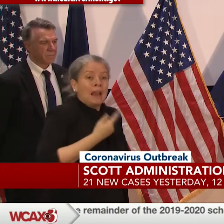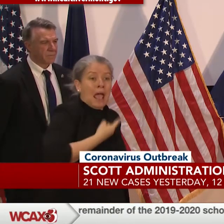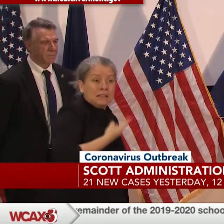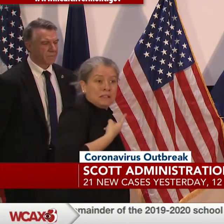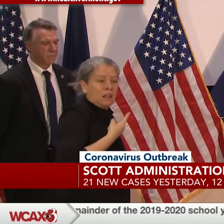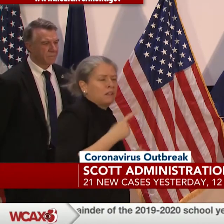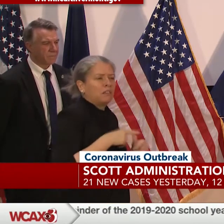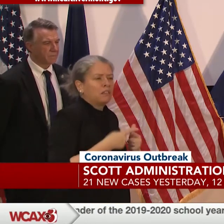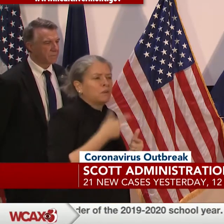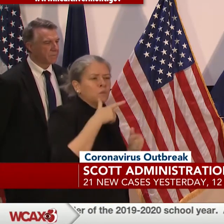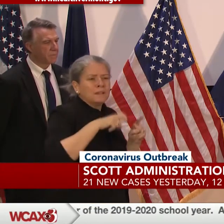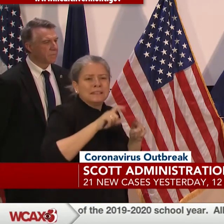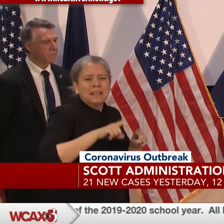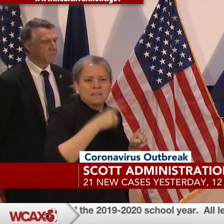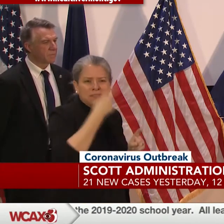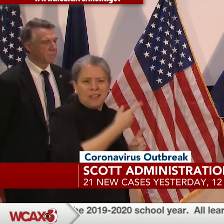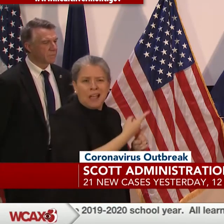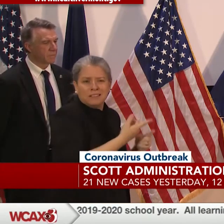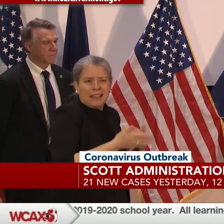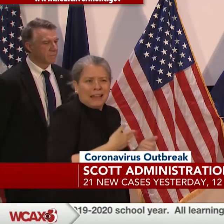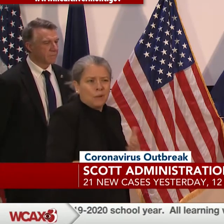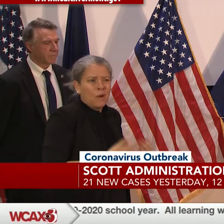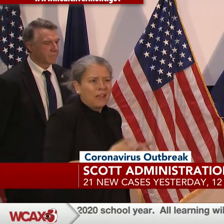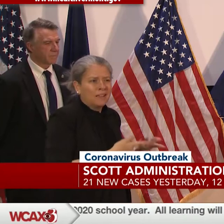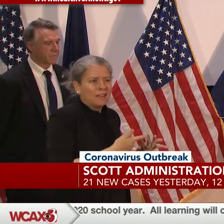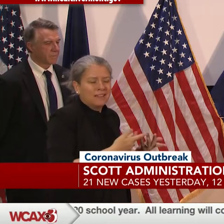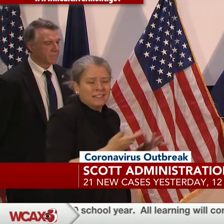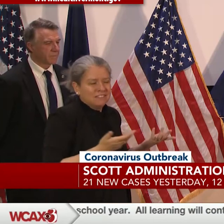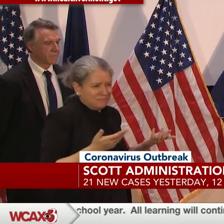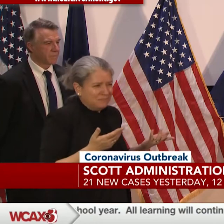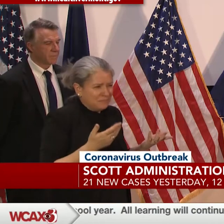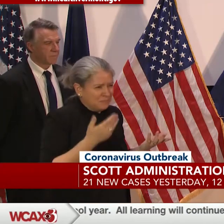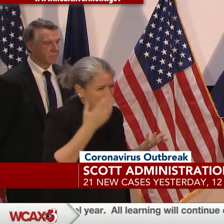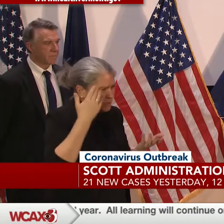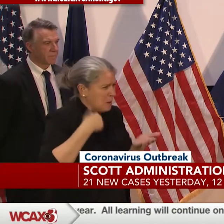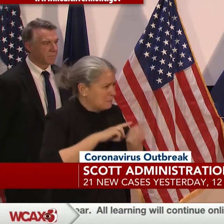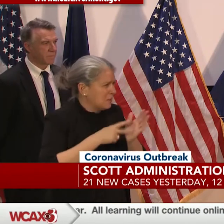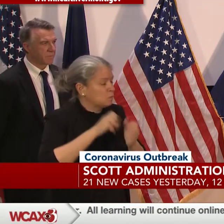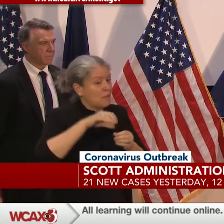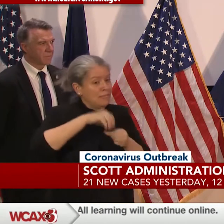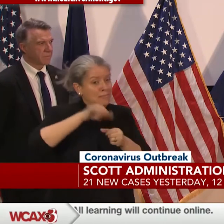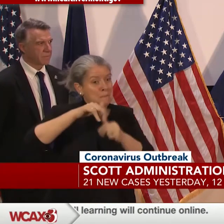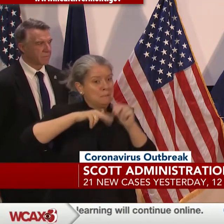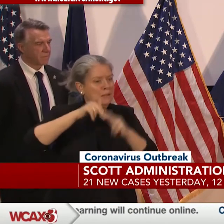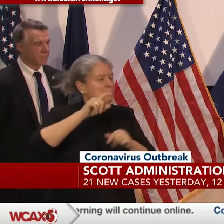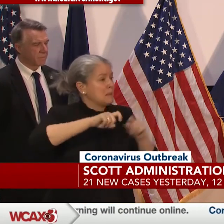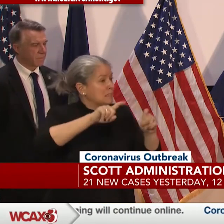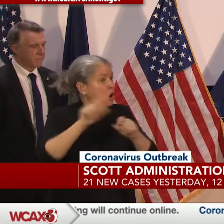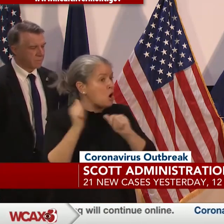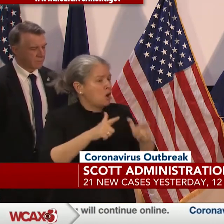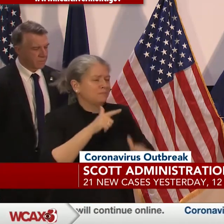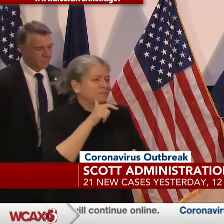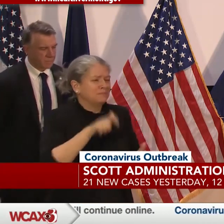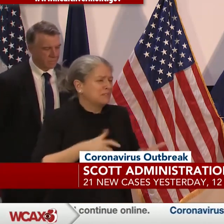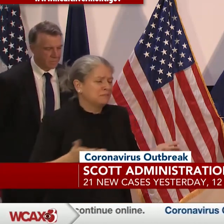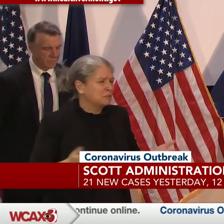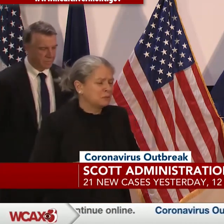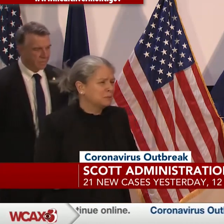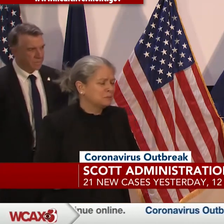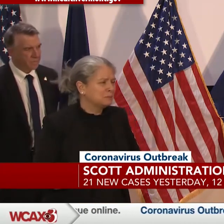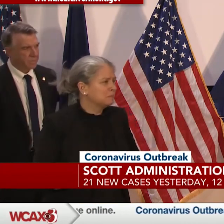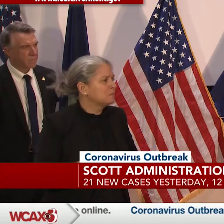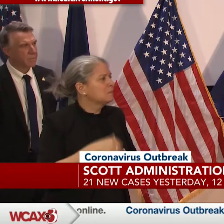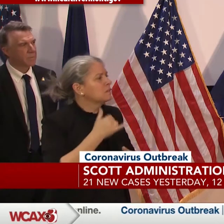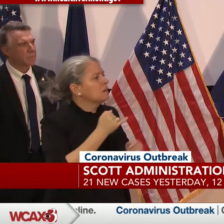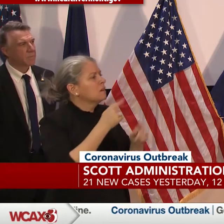no plan for wide-scale testing of every individual living in the building. And then I guess just to follow up, so because it's an